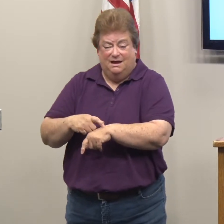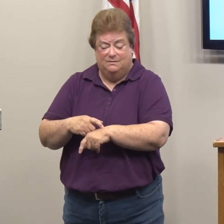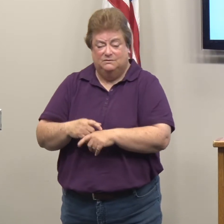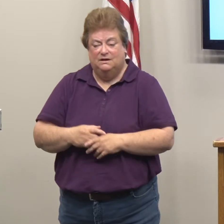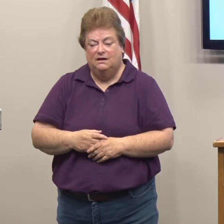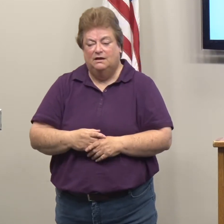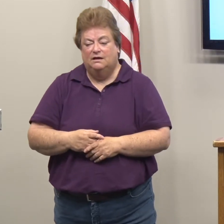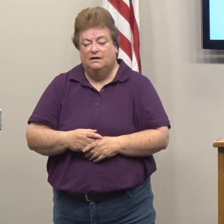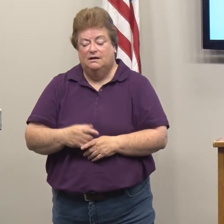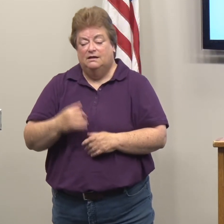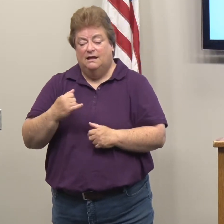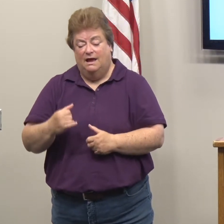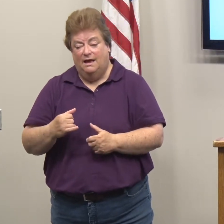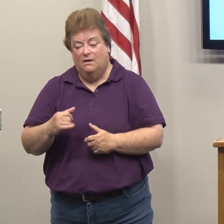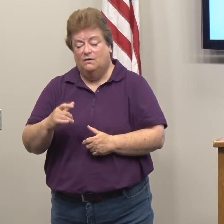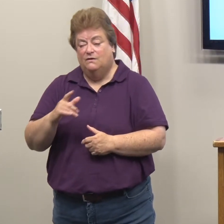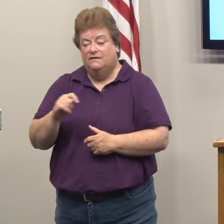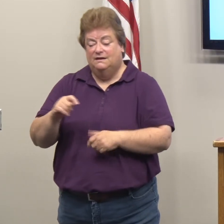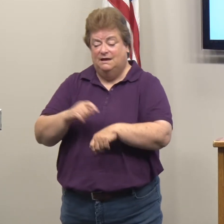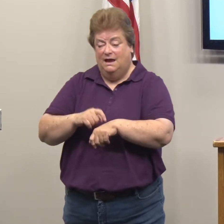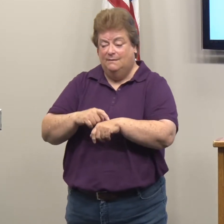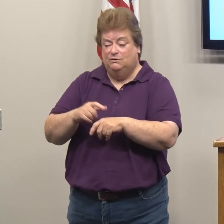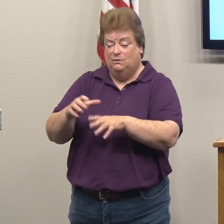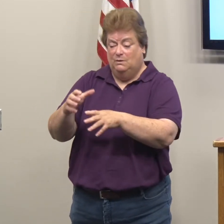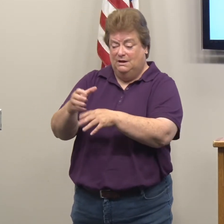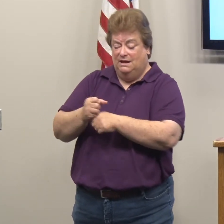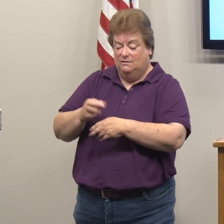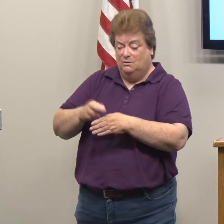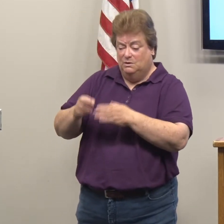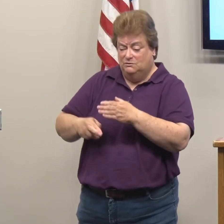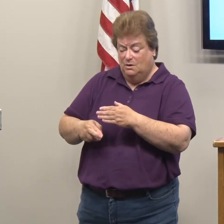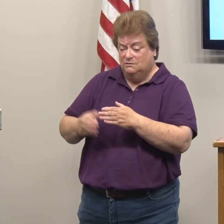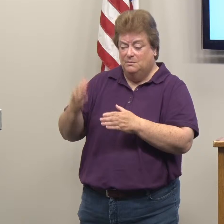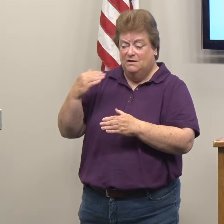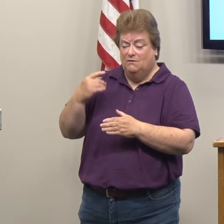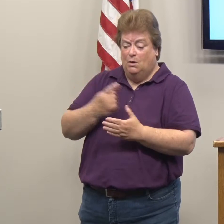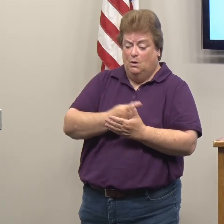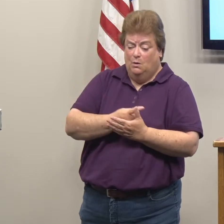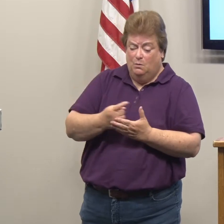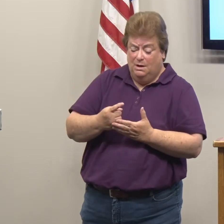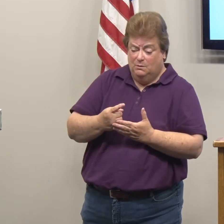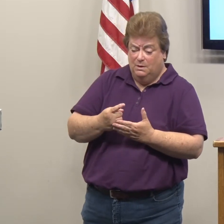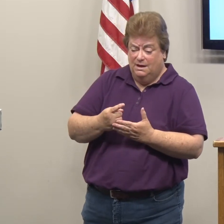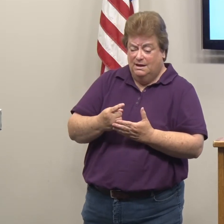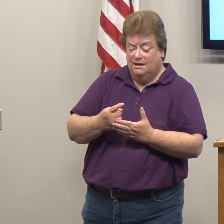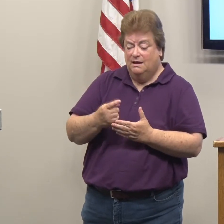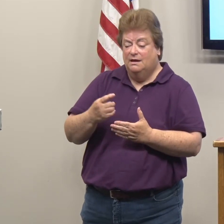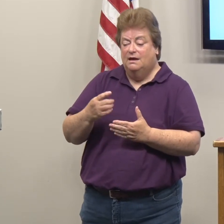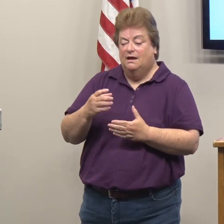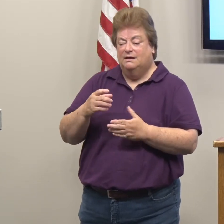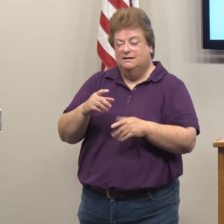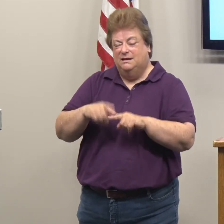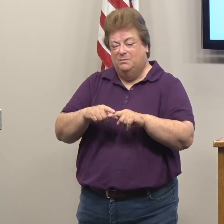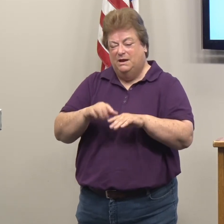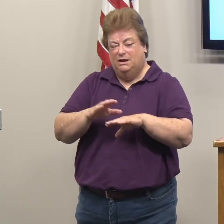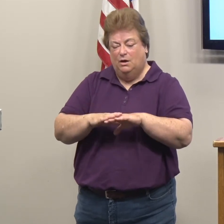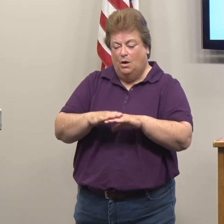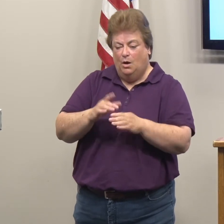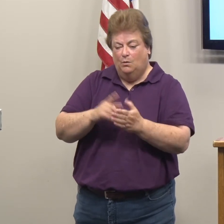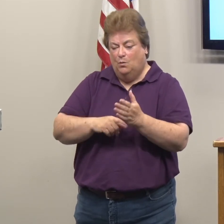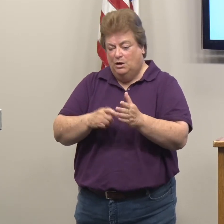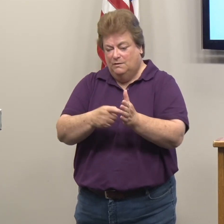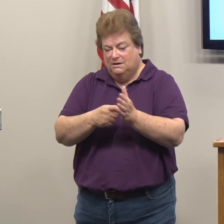to receive test results has fluctuated from 1 week to week, depending on regional and national demands